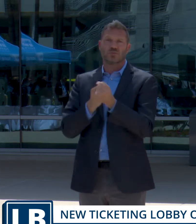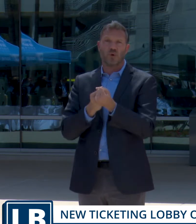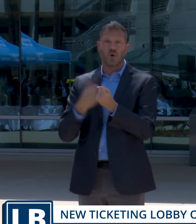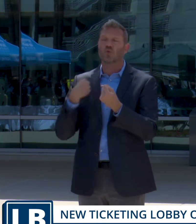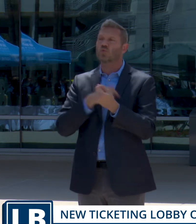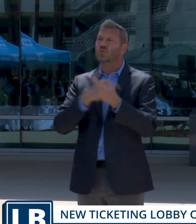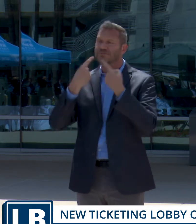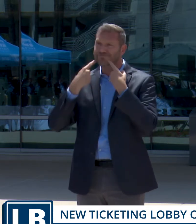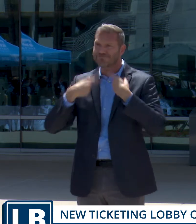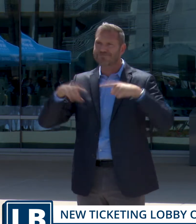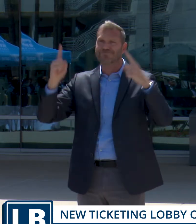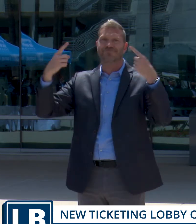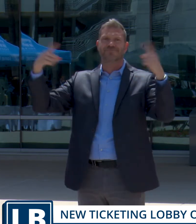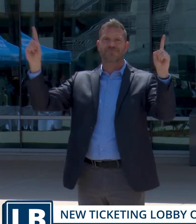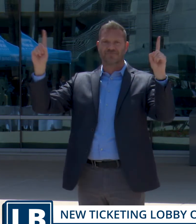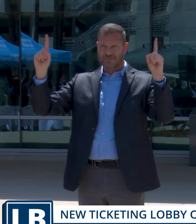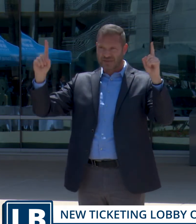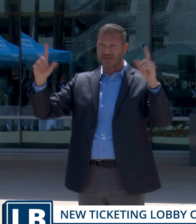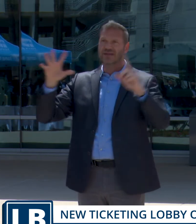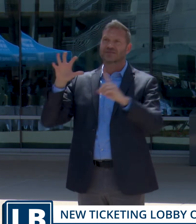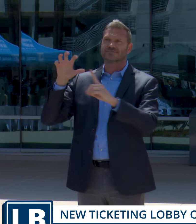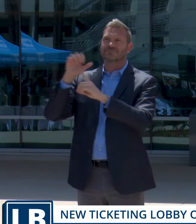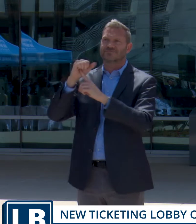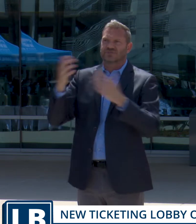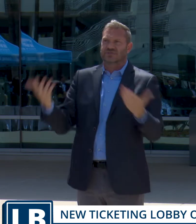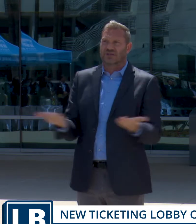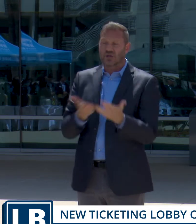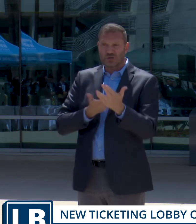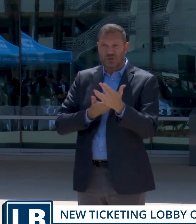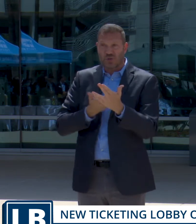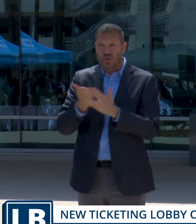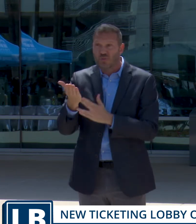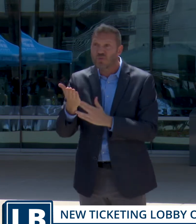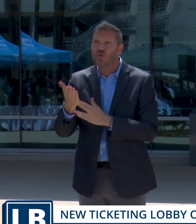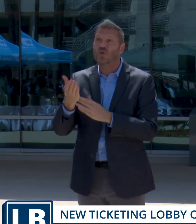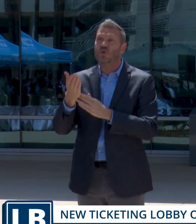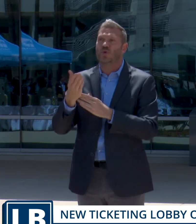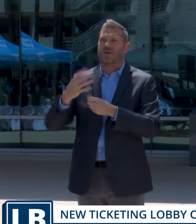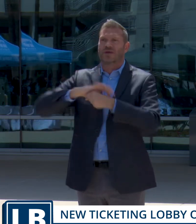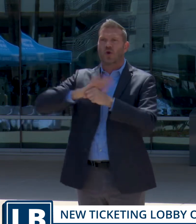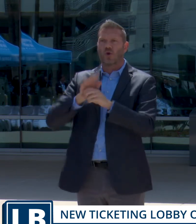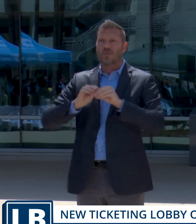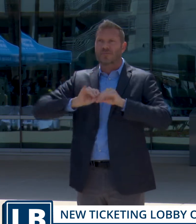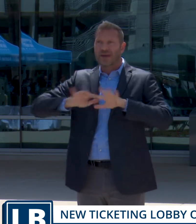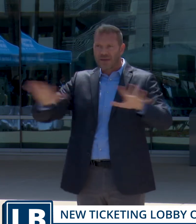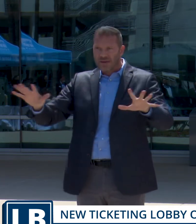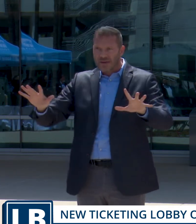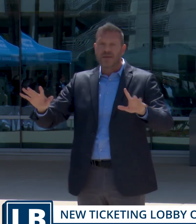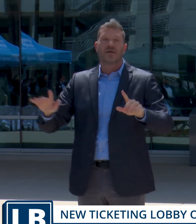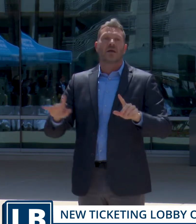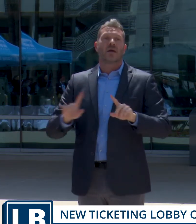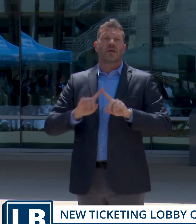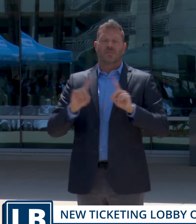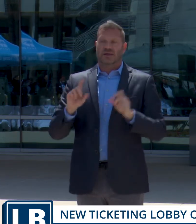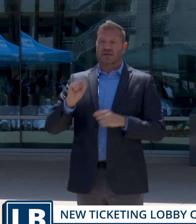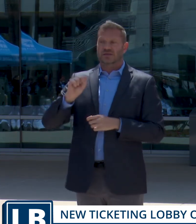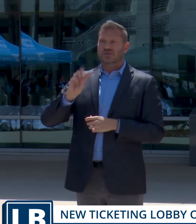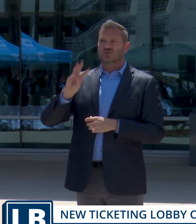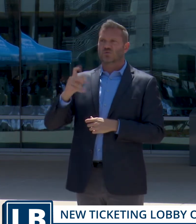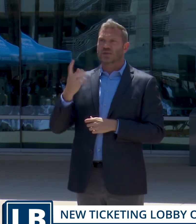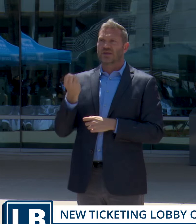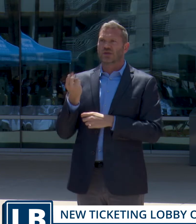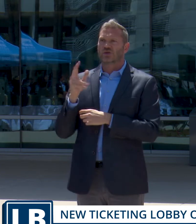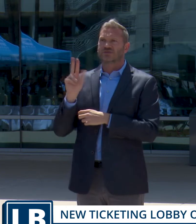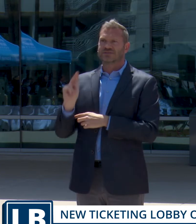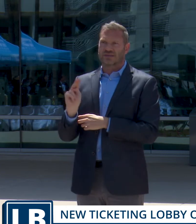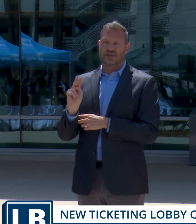challenges brought by the pandemic through the partnership of so many. But Swinnerton, who is here today to celebrate